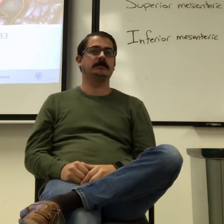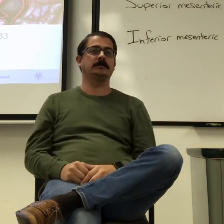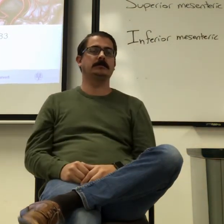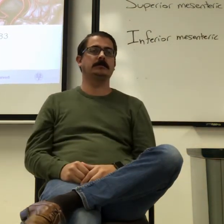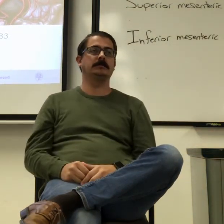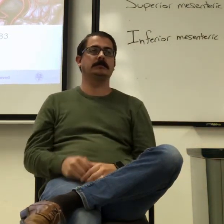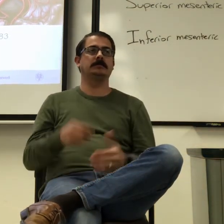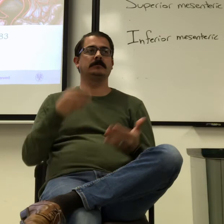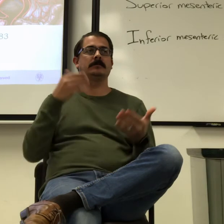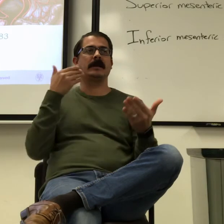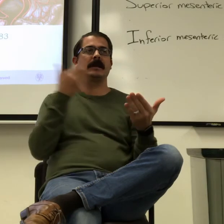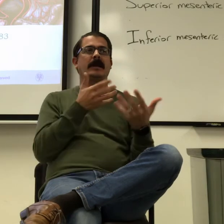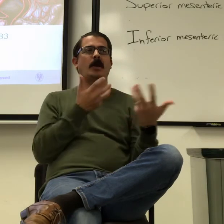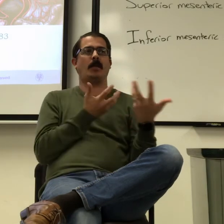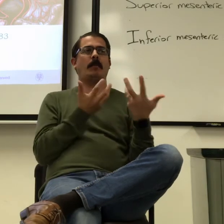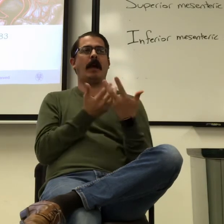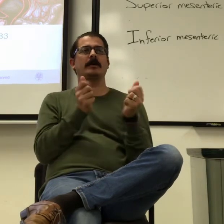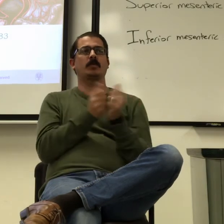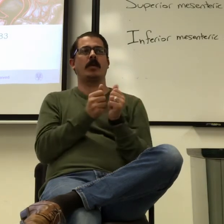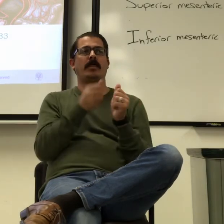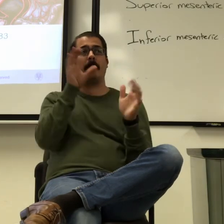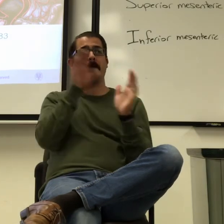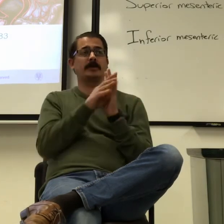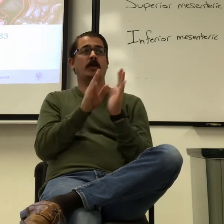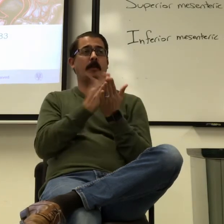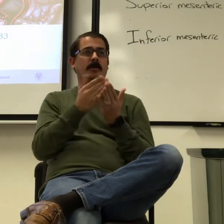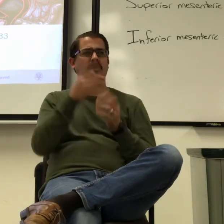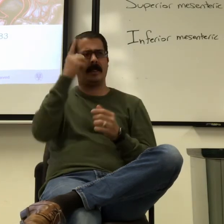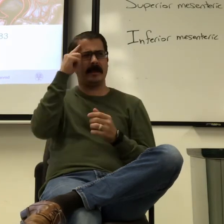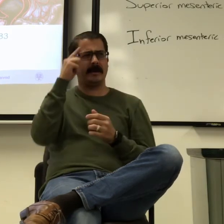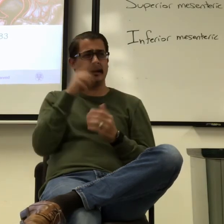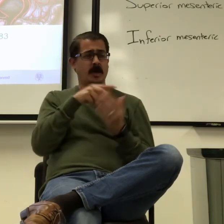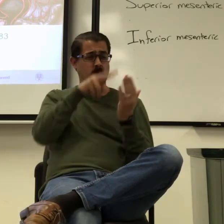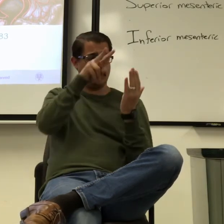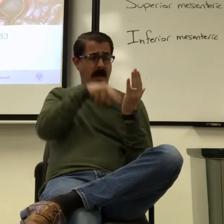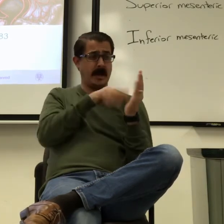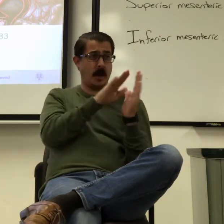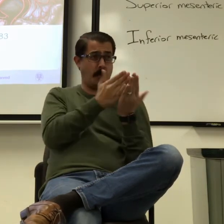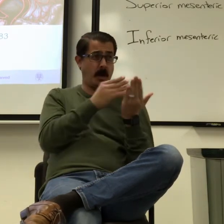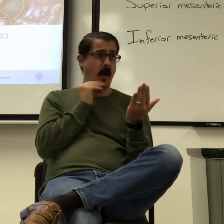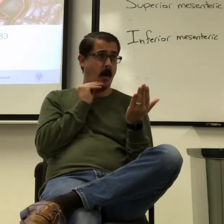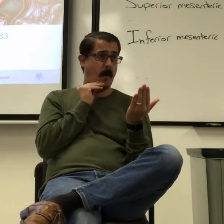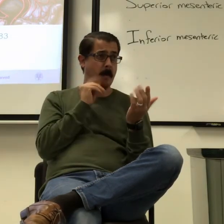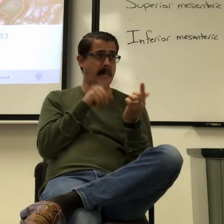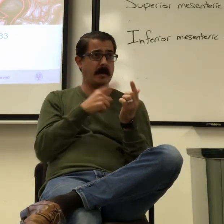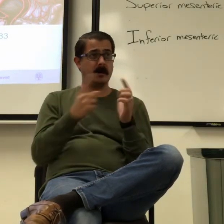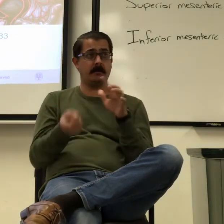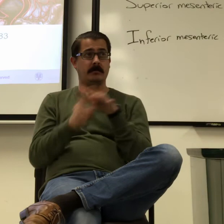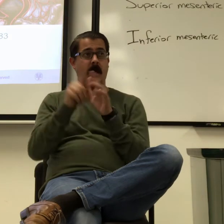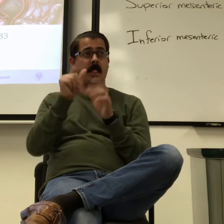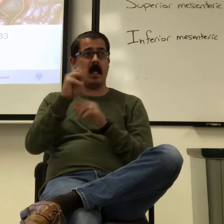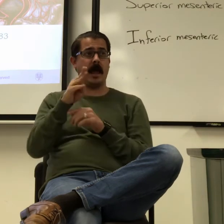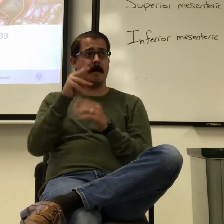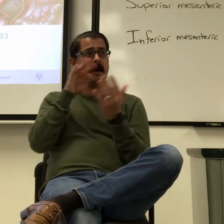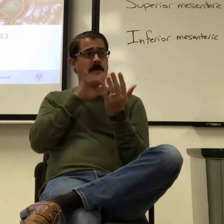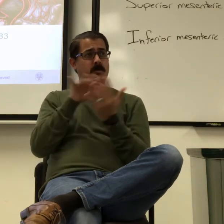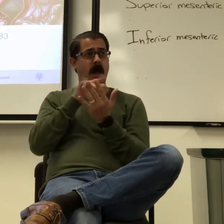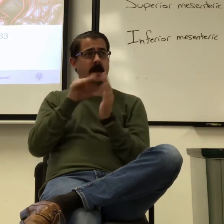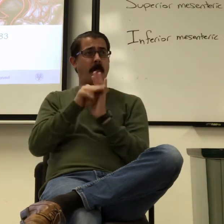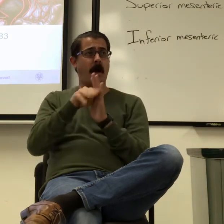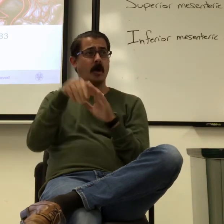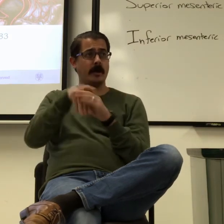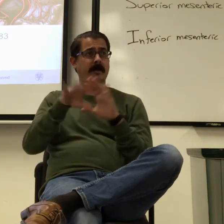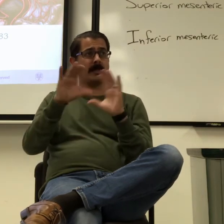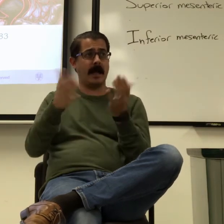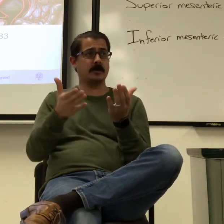next to the picture in the book. Okay, so my thinking in doing this is you study your book at home and you come to lab and you study these models which are in the